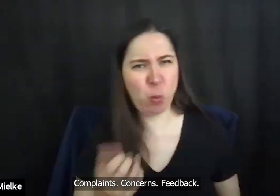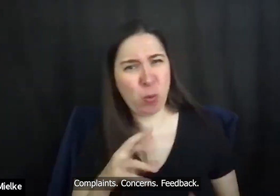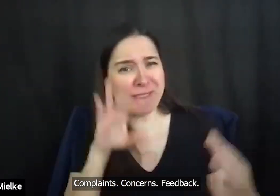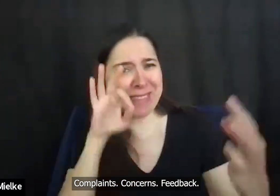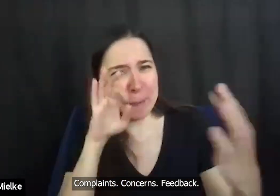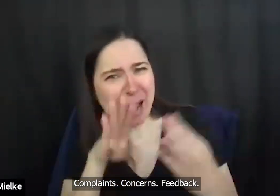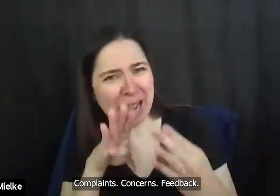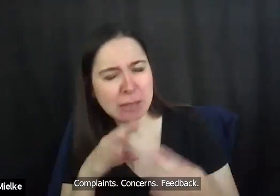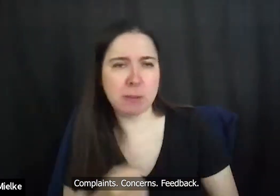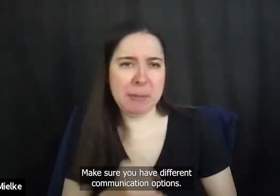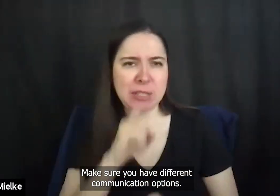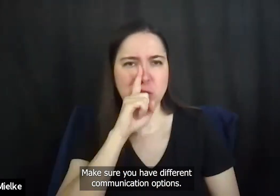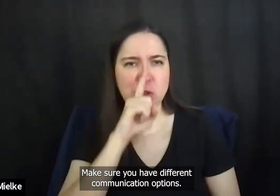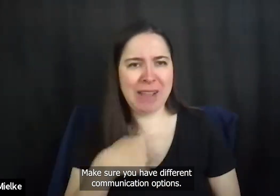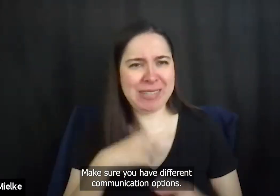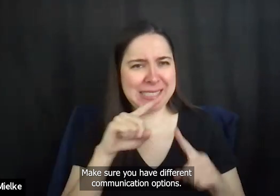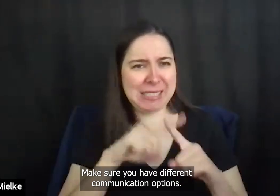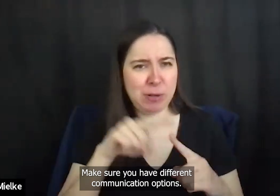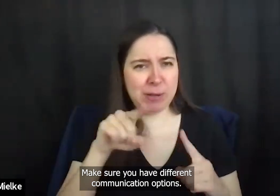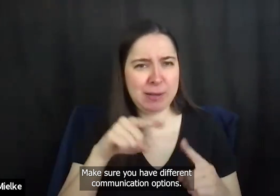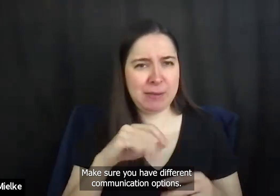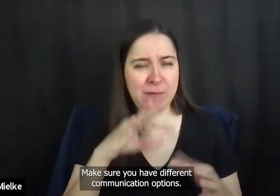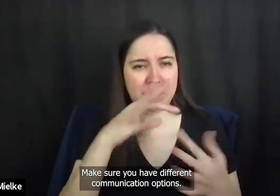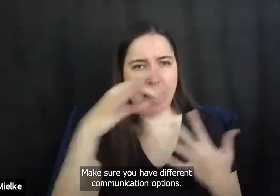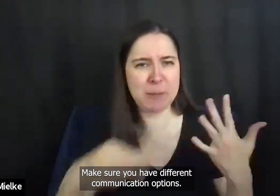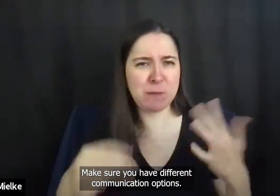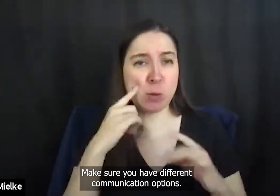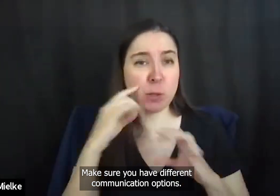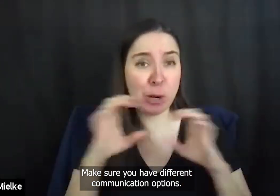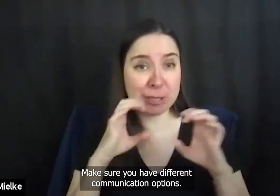concerns, feedback. Make sure you have different communication options.